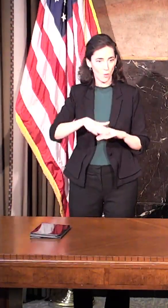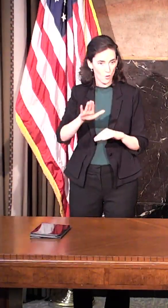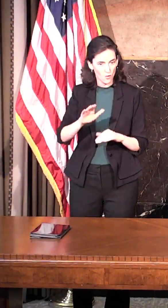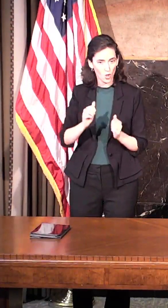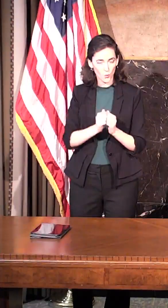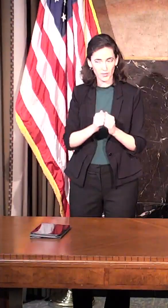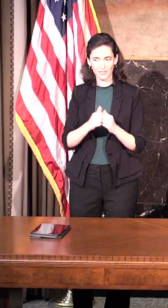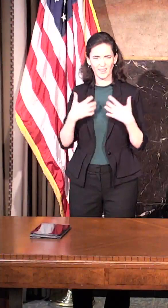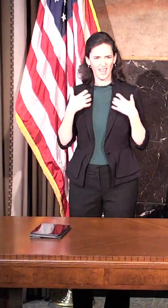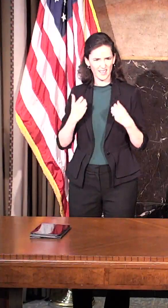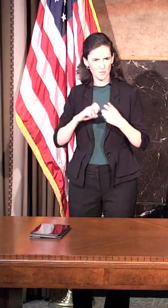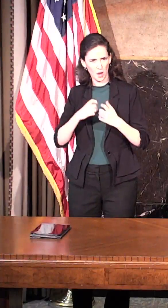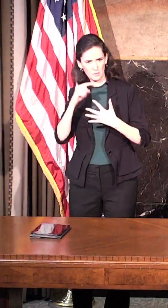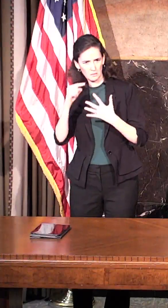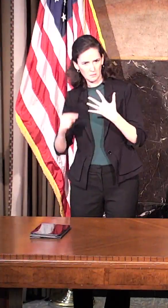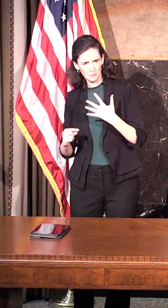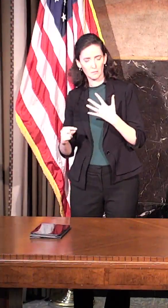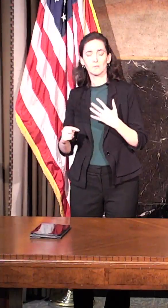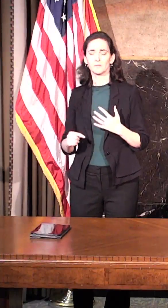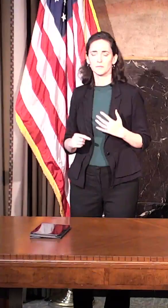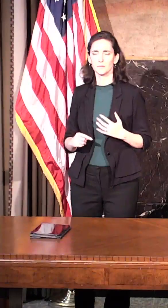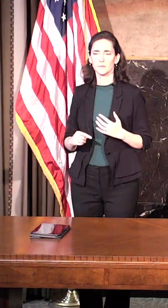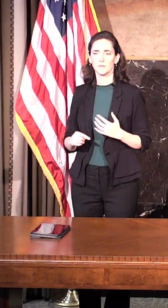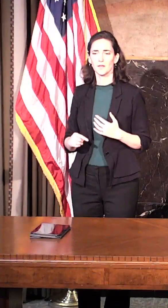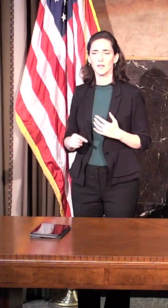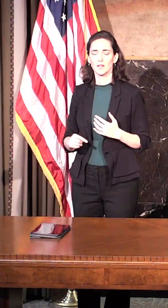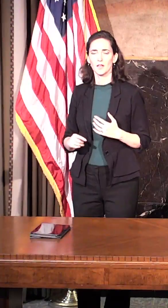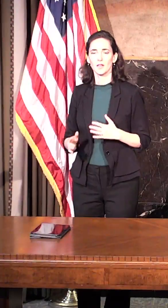have one or more of those comorbid health conditions,